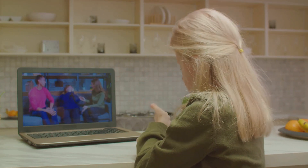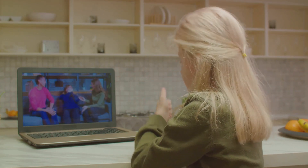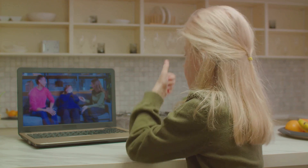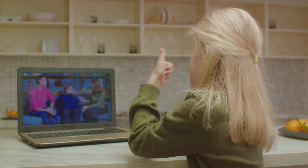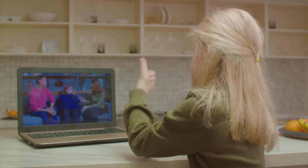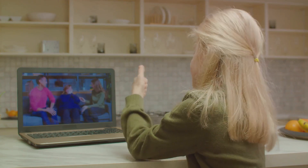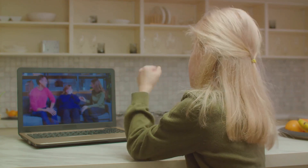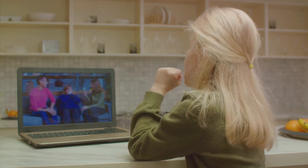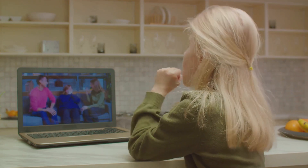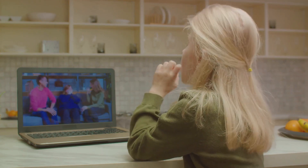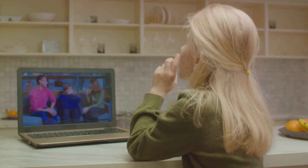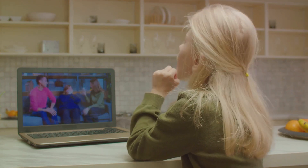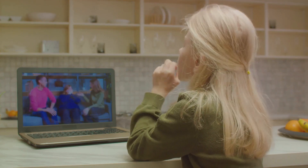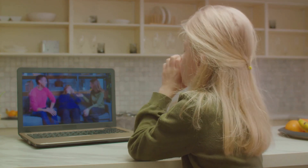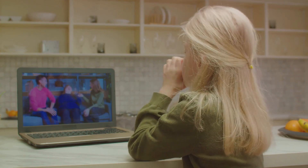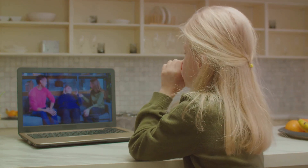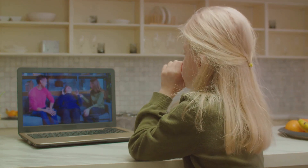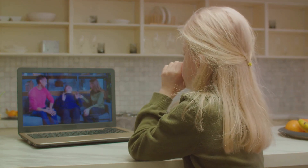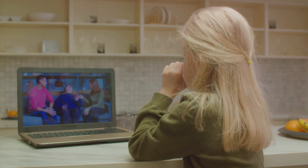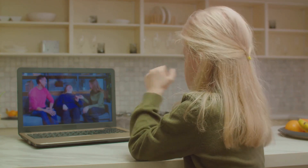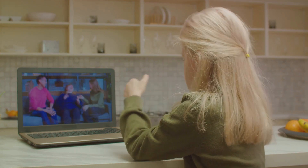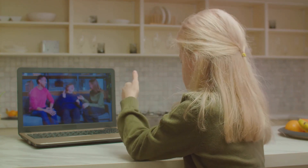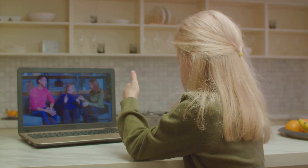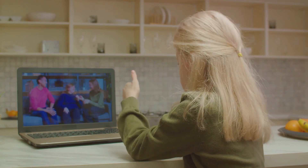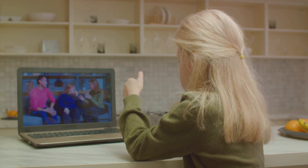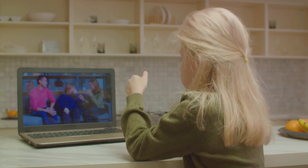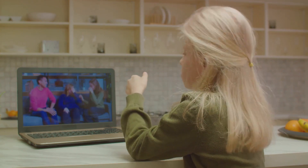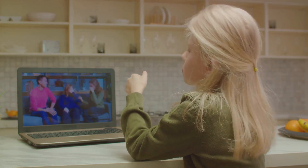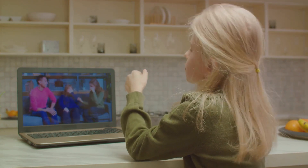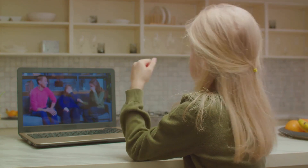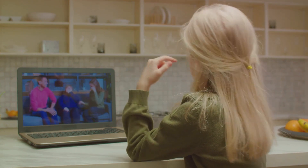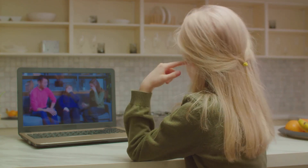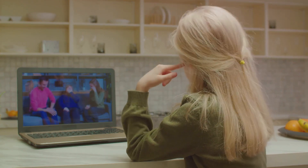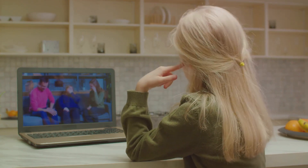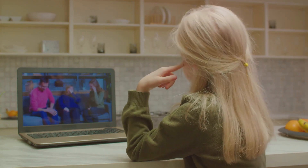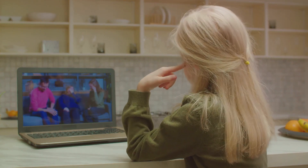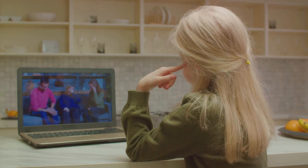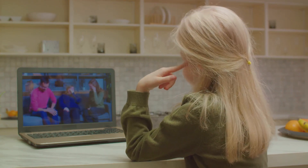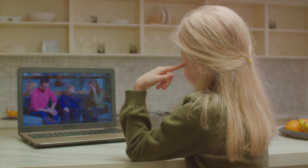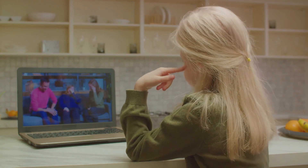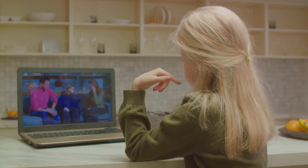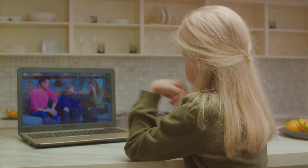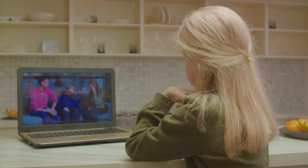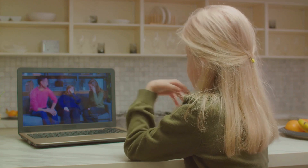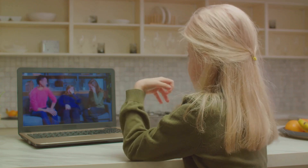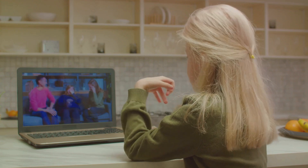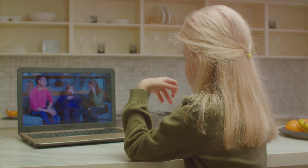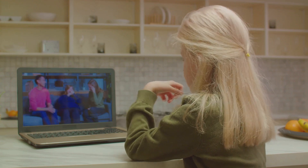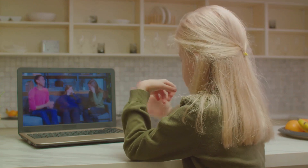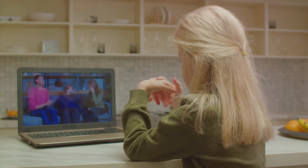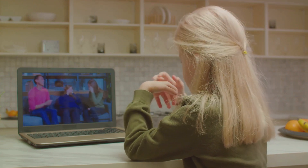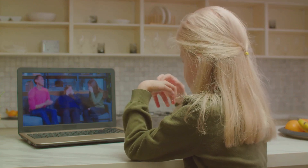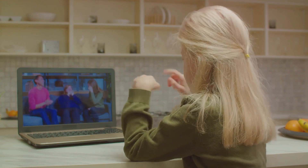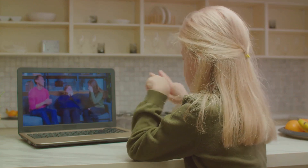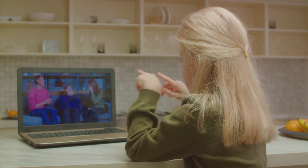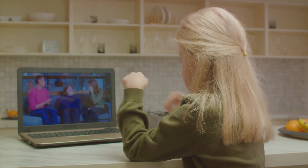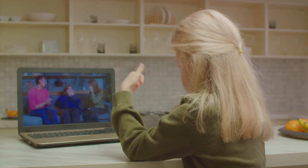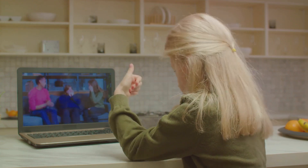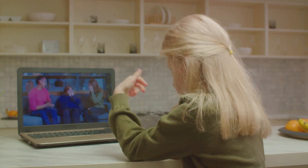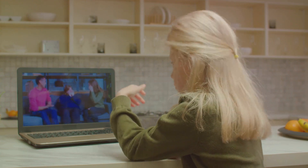society's perception of the deaf community. It was about championing the idea that sign language is not a deficiency, but a difference, not a